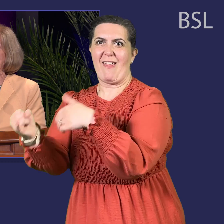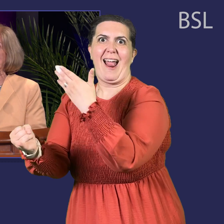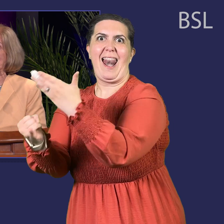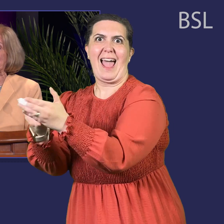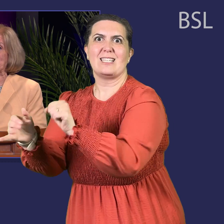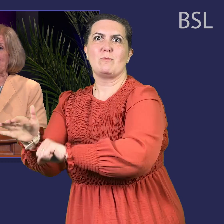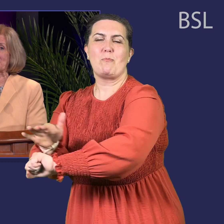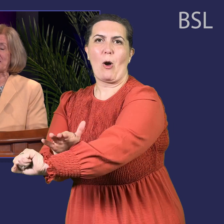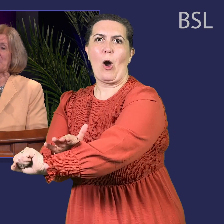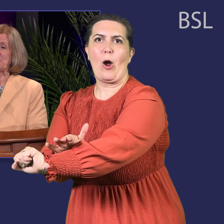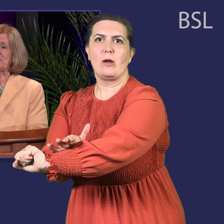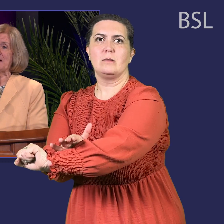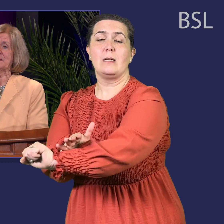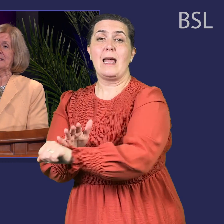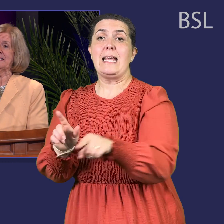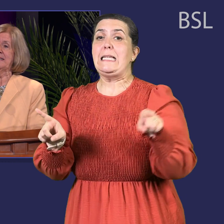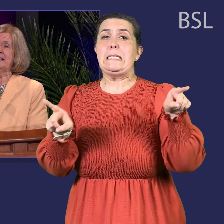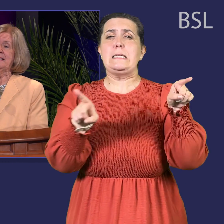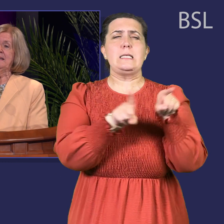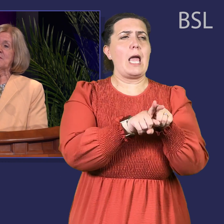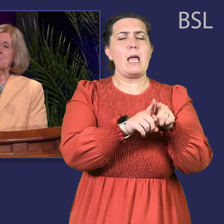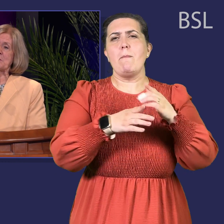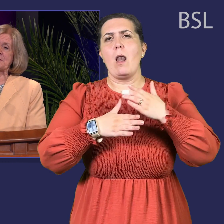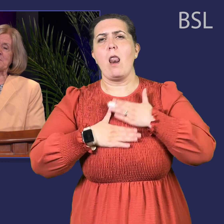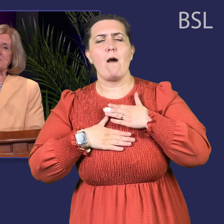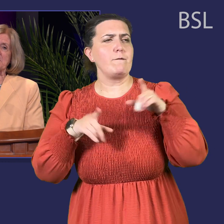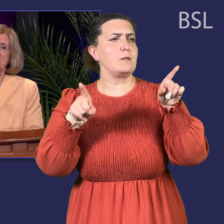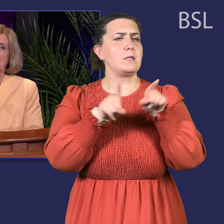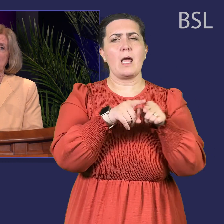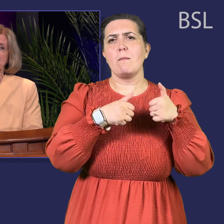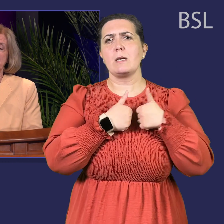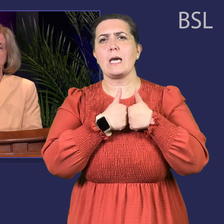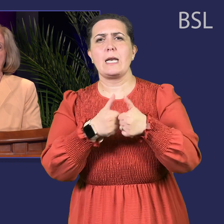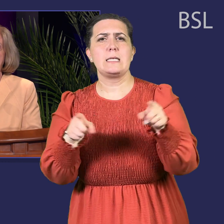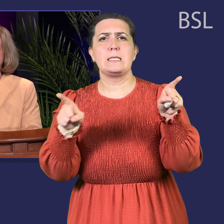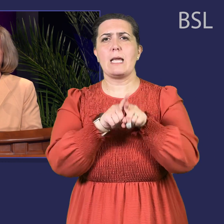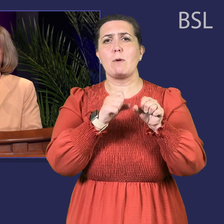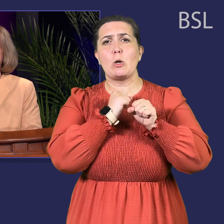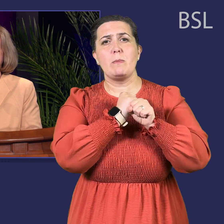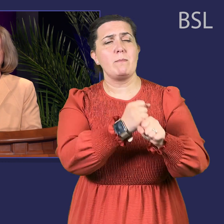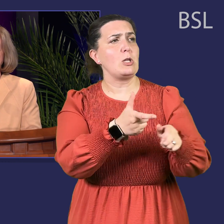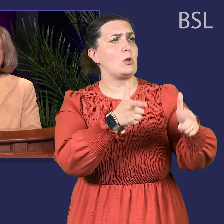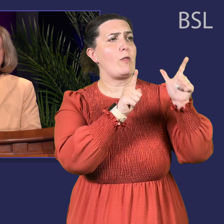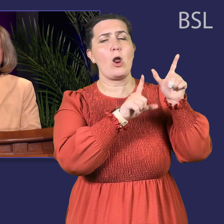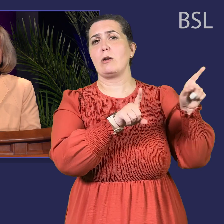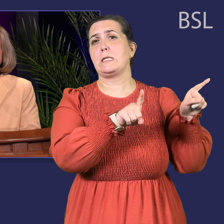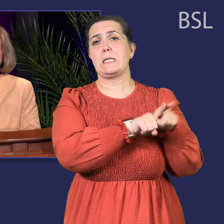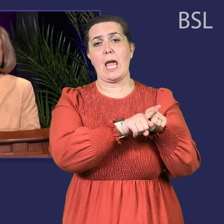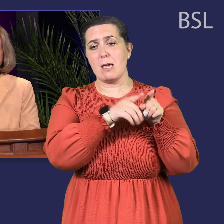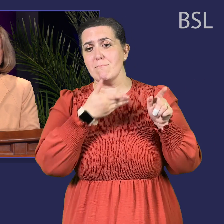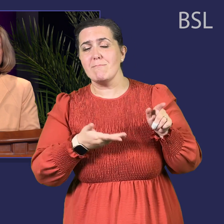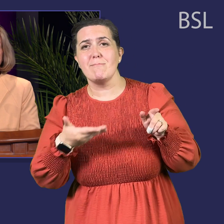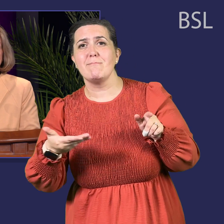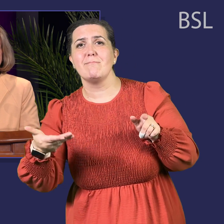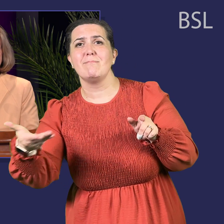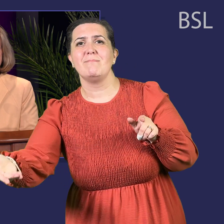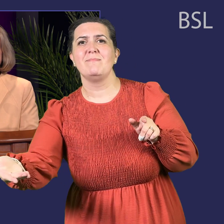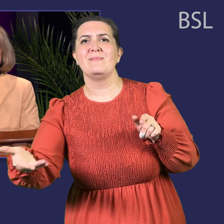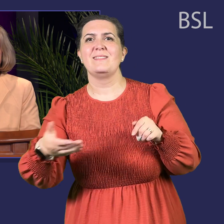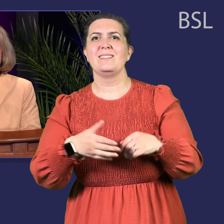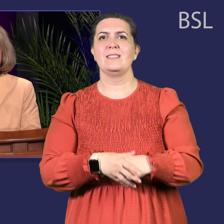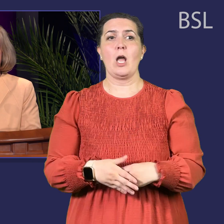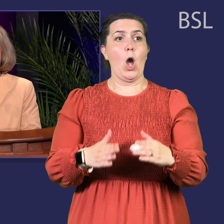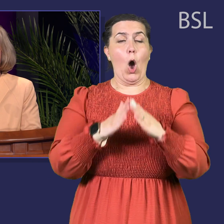brother who later rounded out the family, the principles of love, kindness, and commitment to the Lord were the